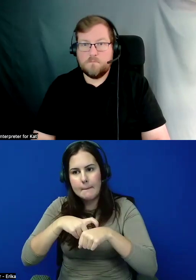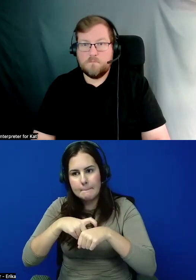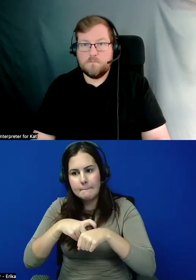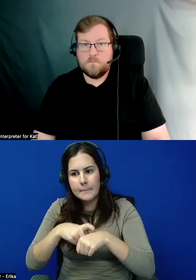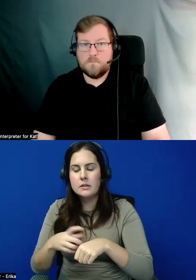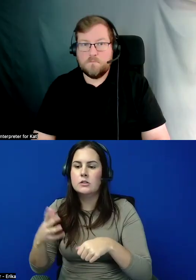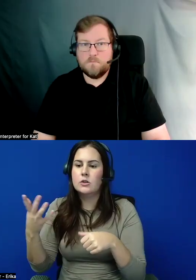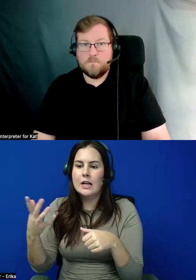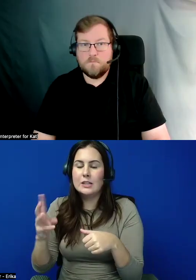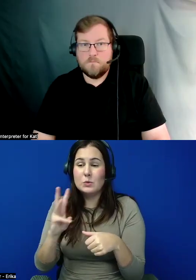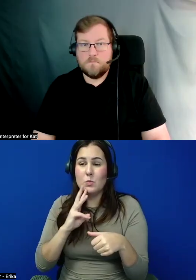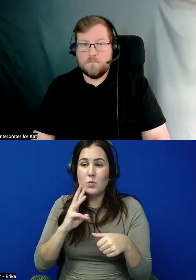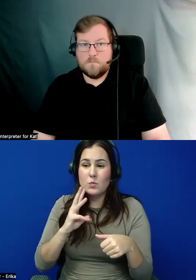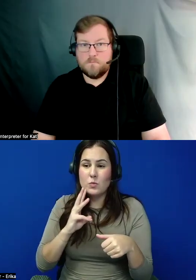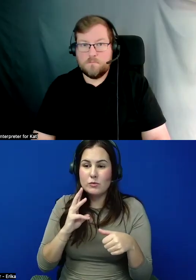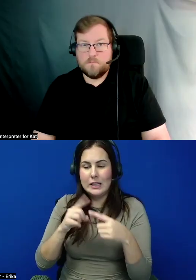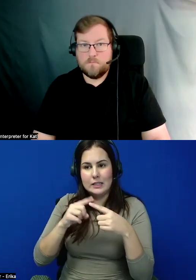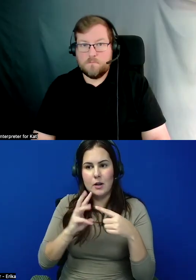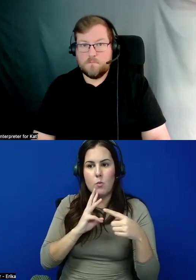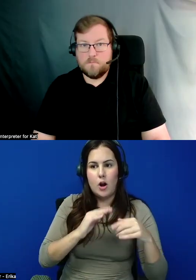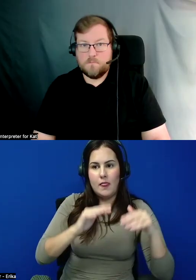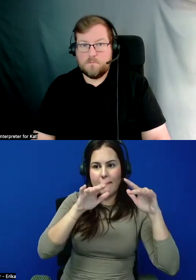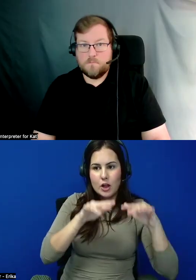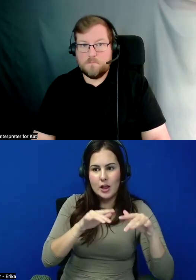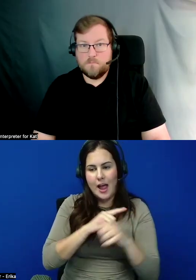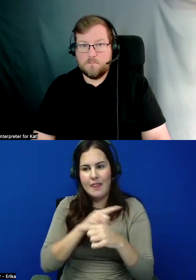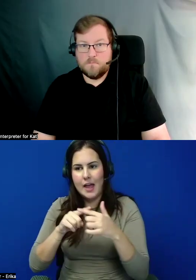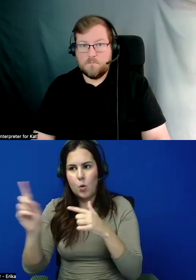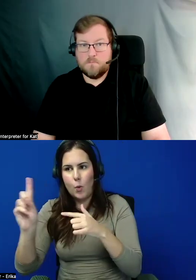level, then condensing things together, and then physical locations.